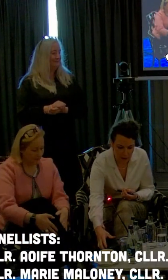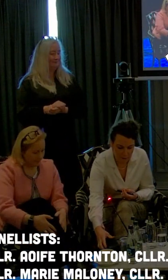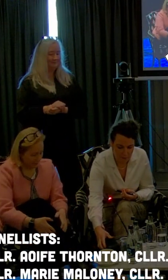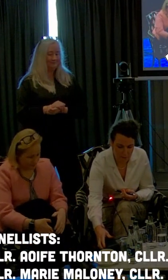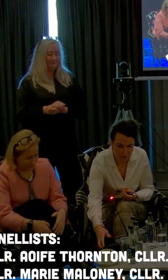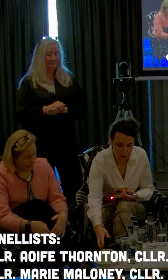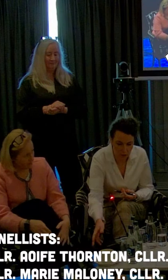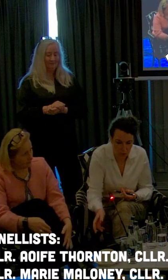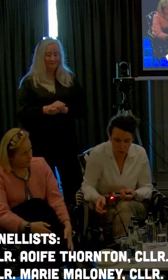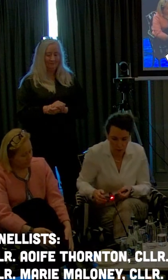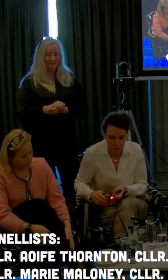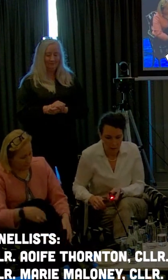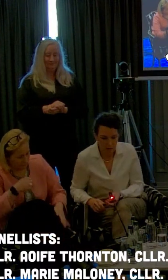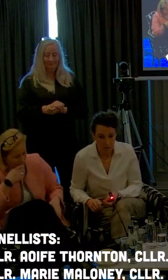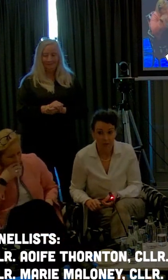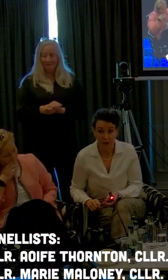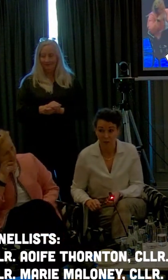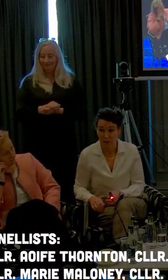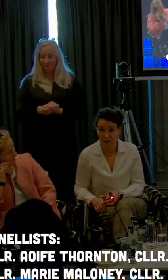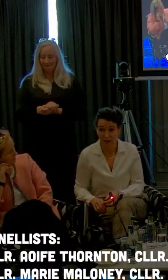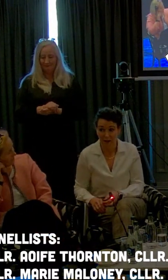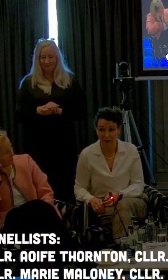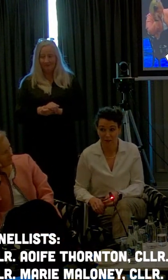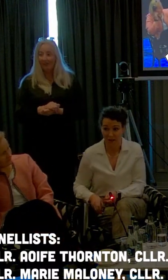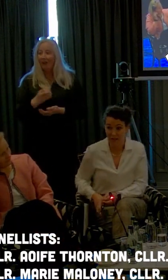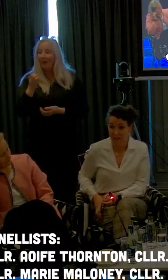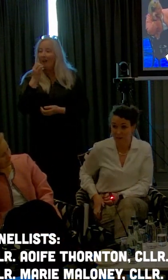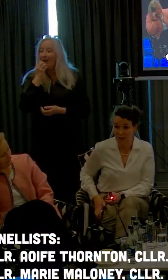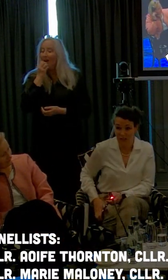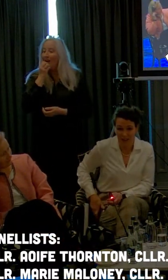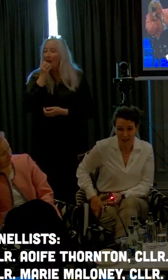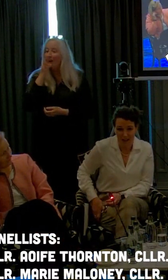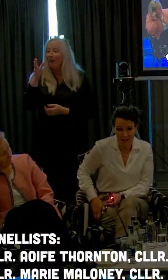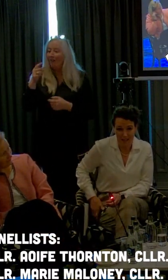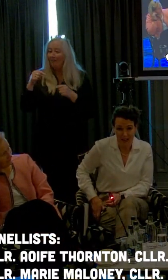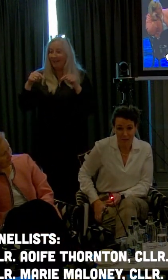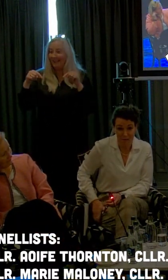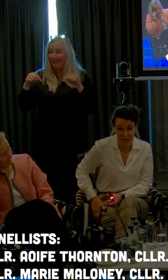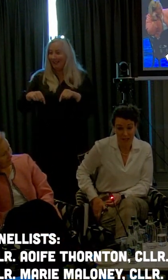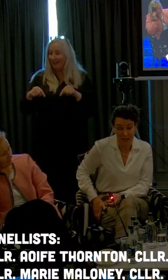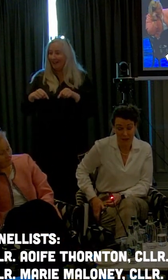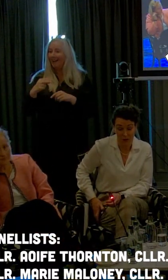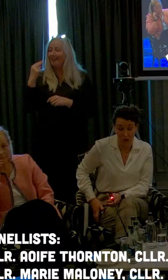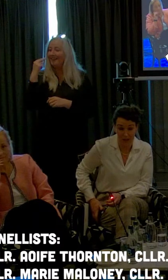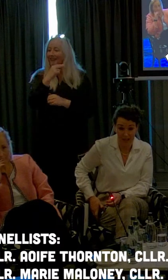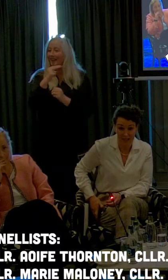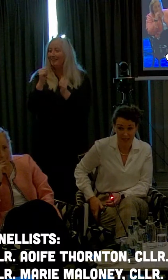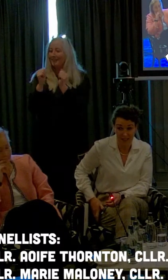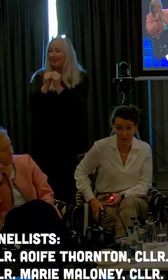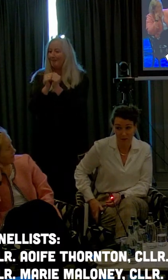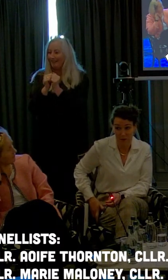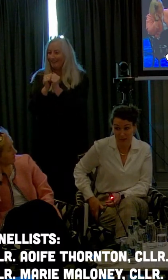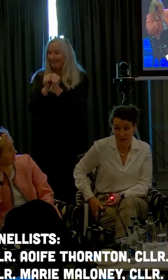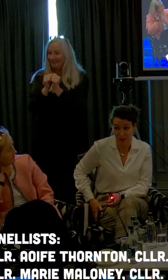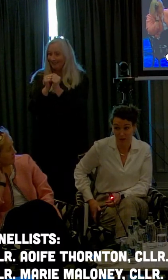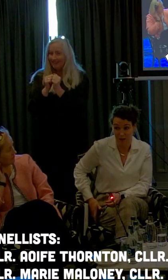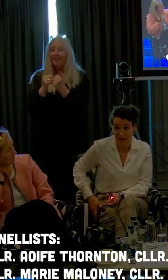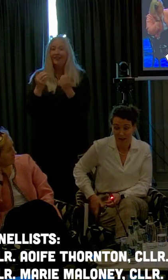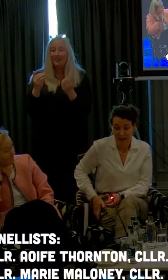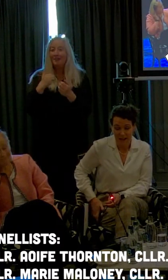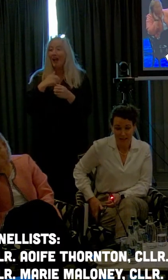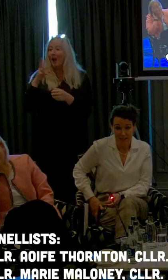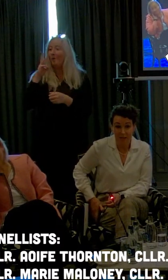we'll have to turn that one off, I'd say. Oh, yeah. So it's lovely to be here and really nice to meet you. And to all the candidates, the very best of